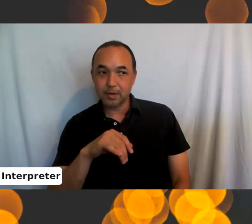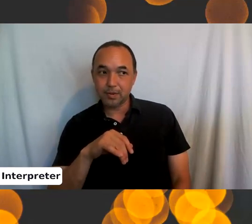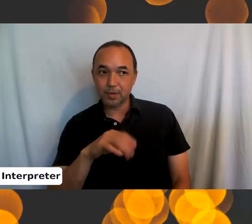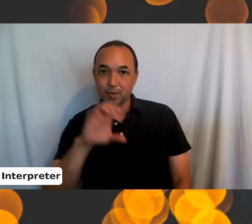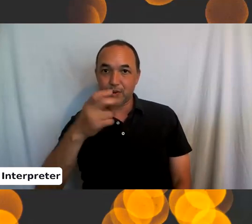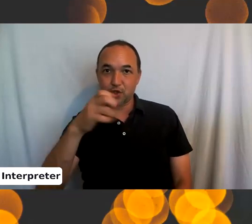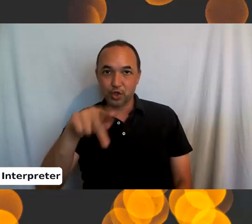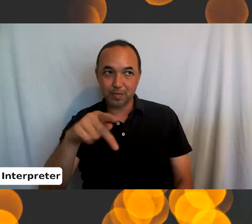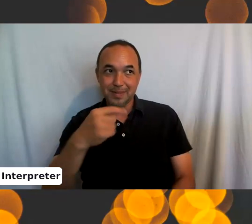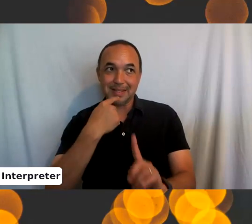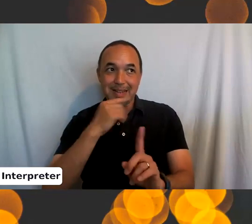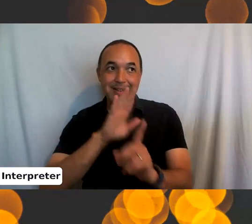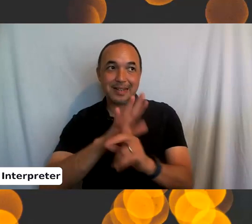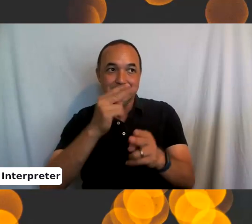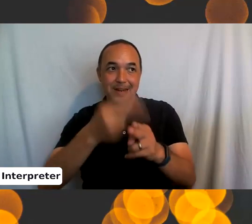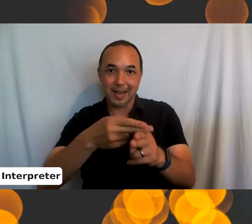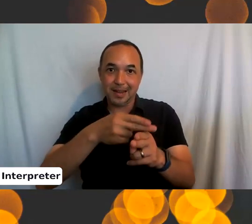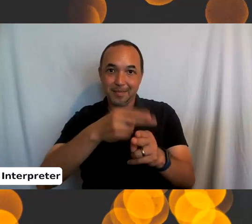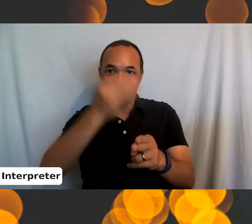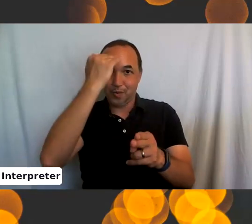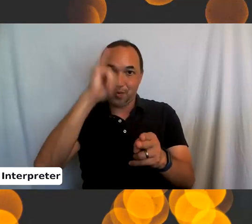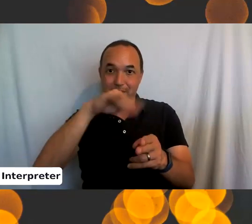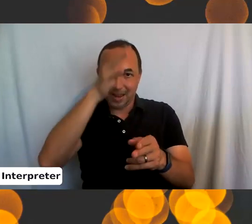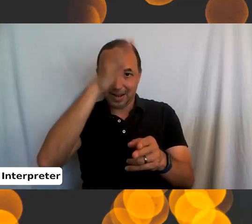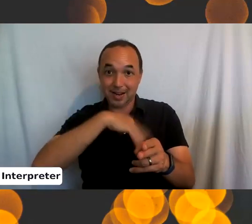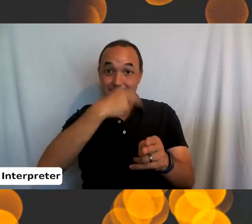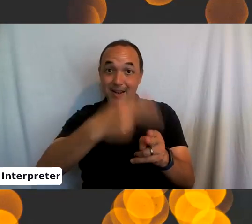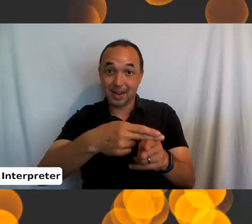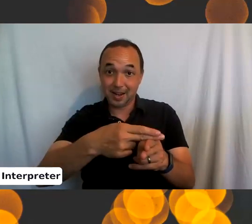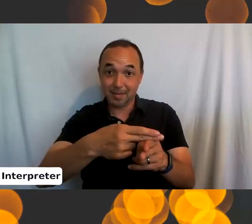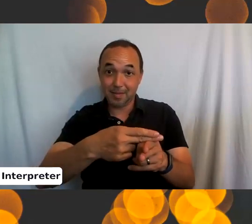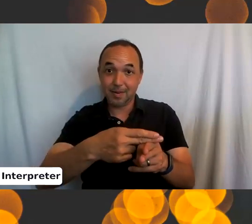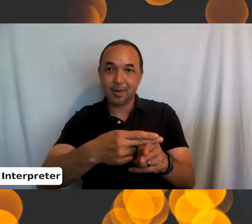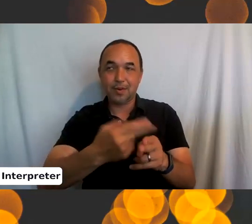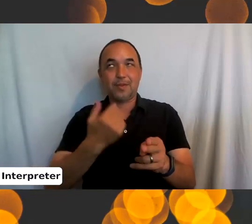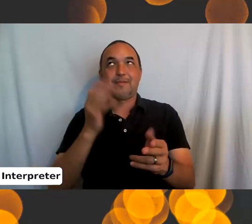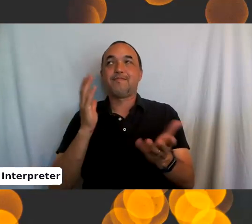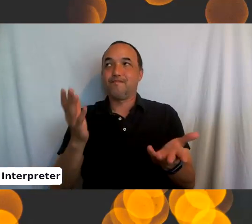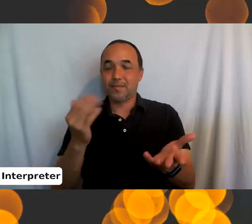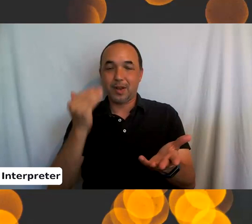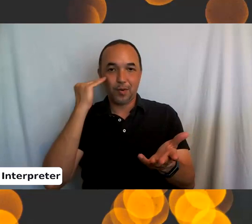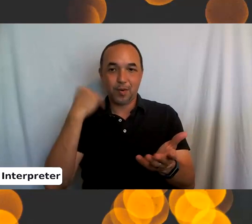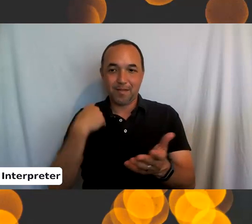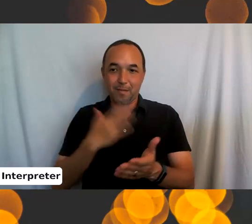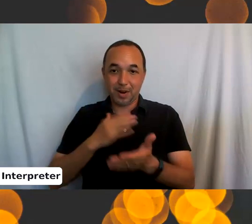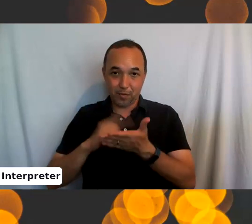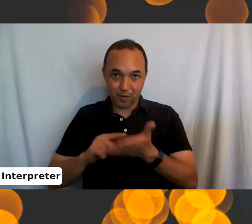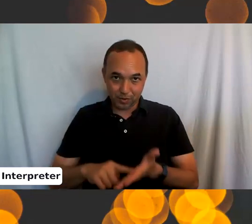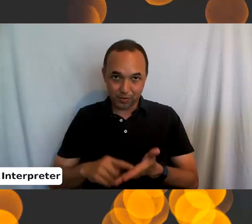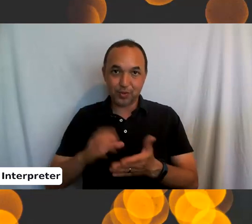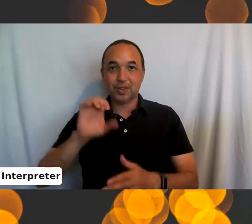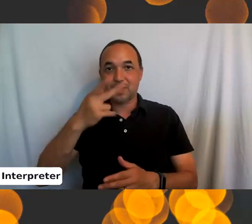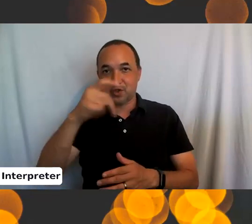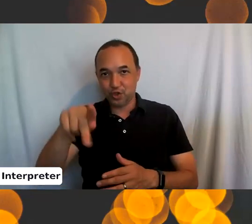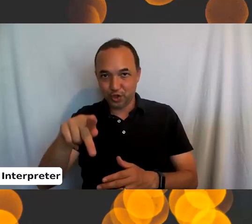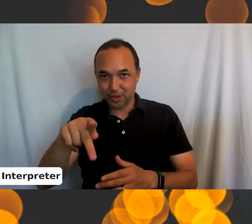name and it was all C's. And so I knew right then, I'm like, okay, I've got my research and I've got Chip hitting on it. And we brought that